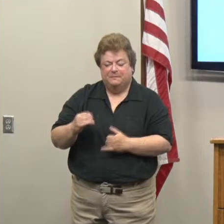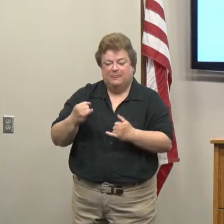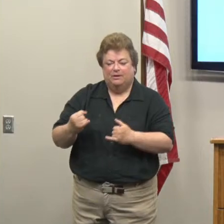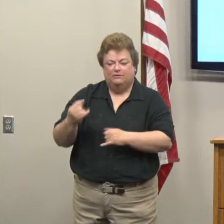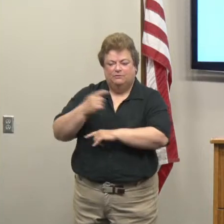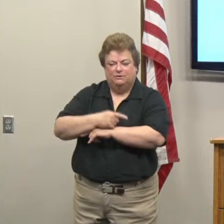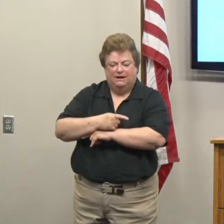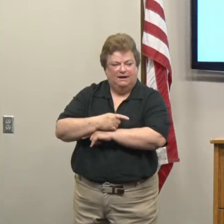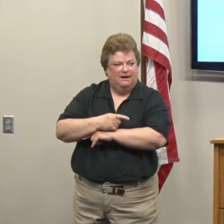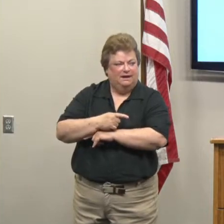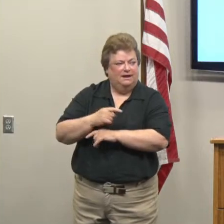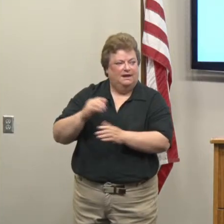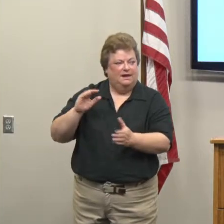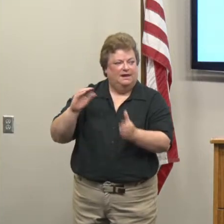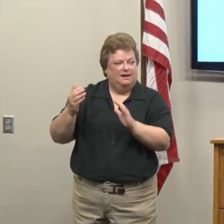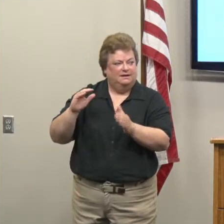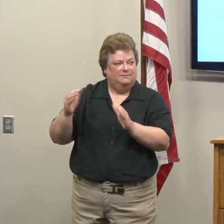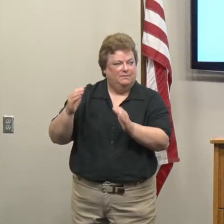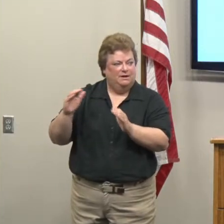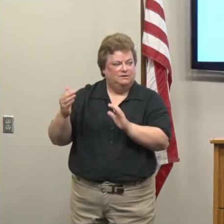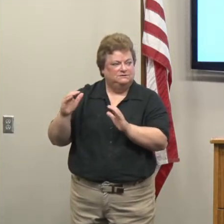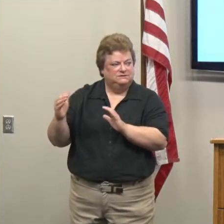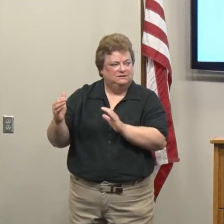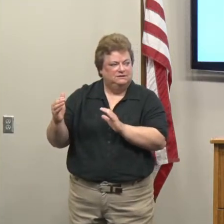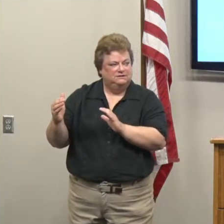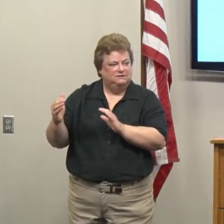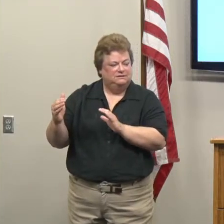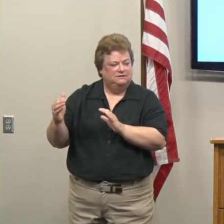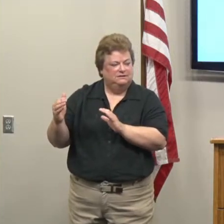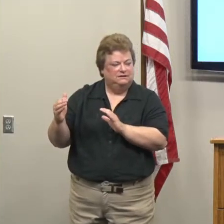today. In comparison,